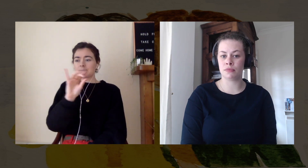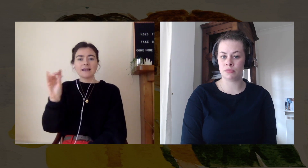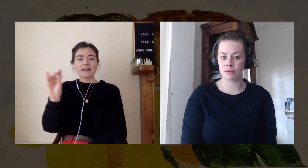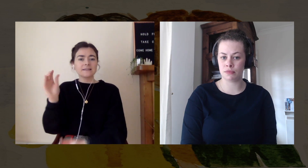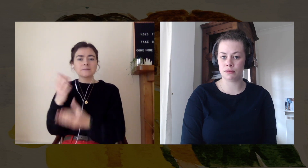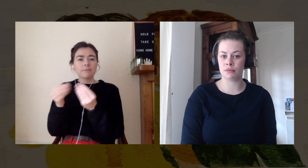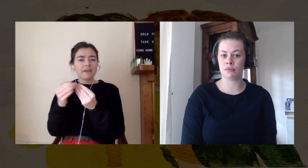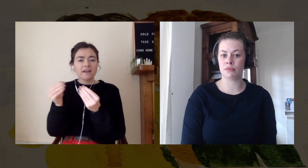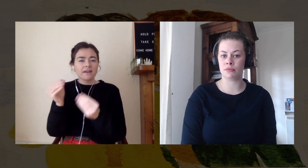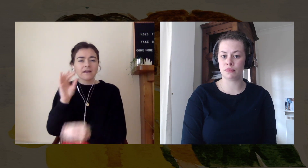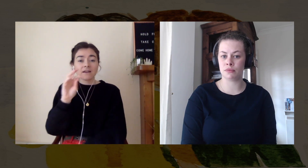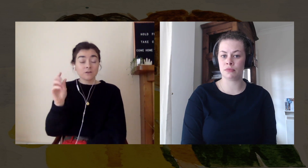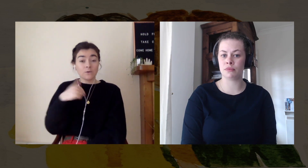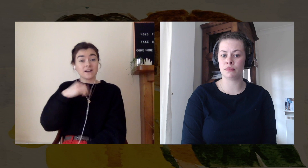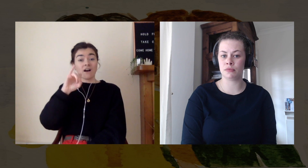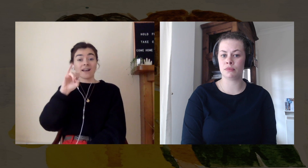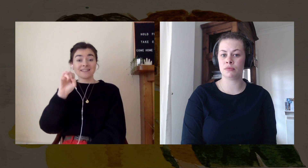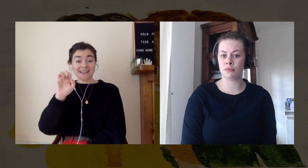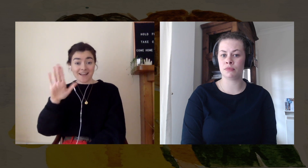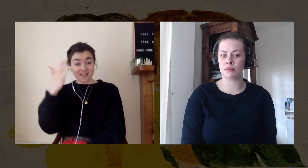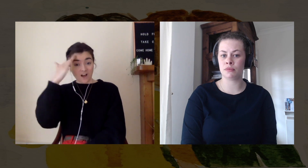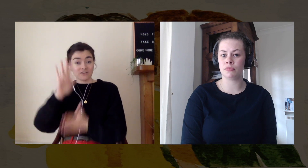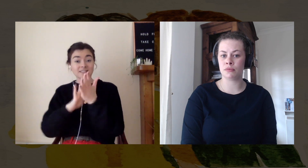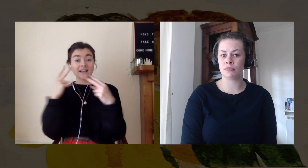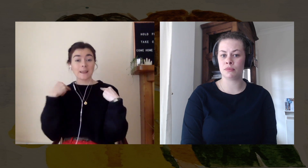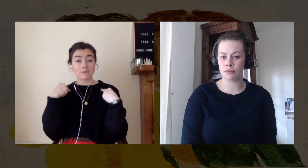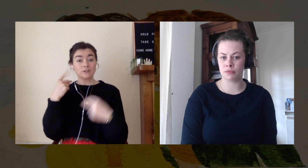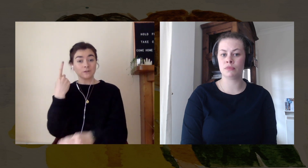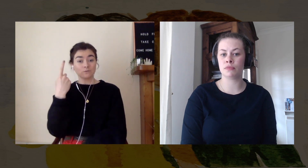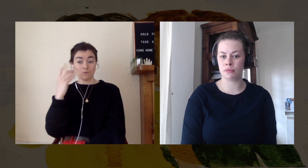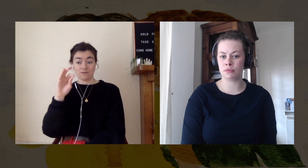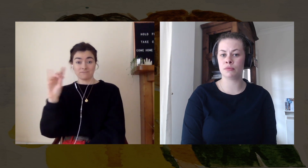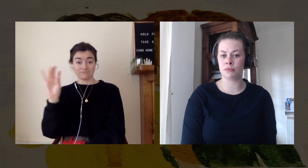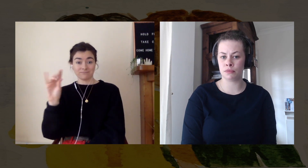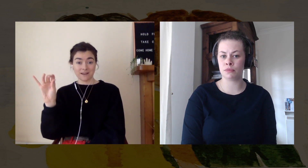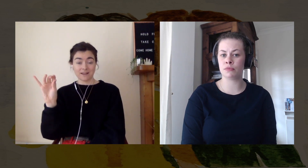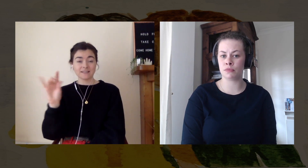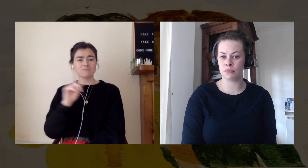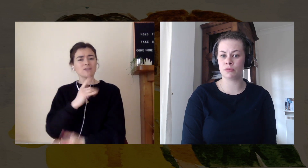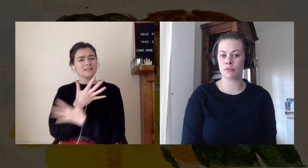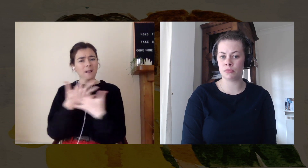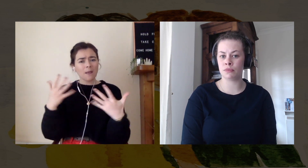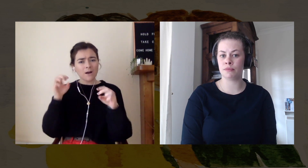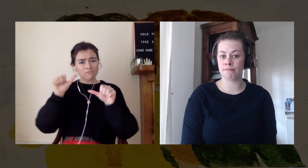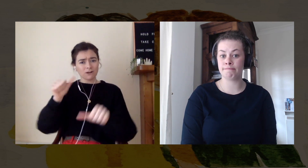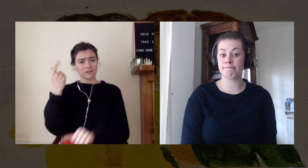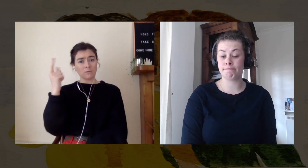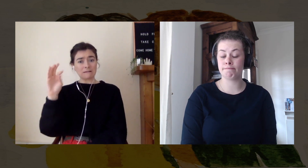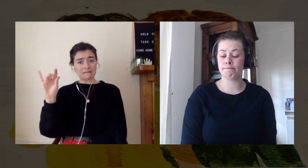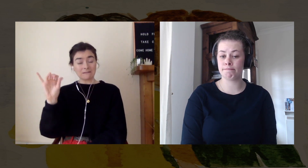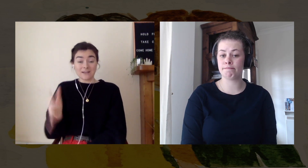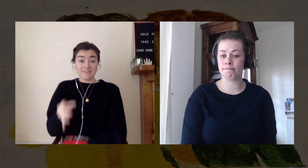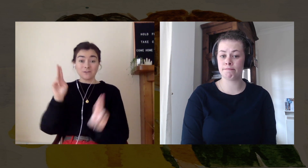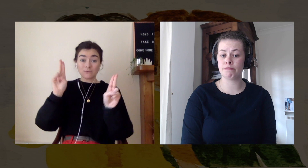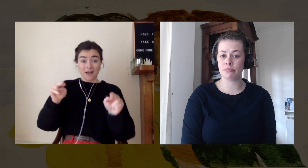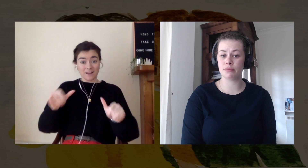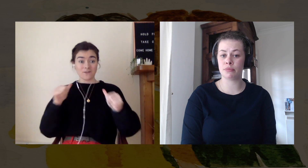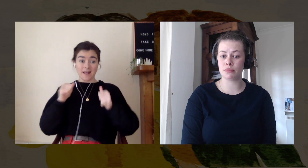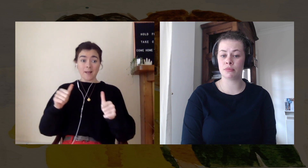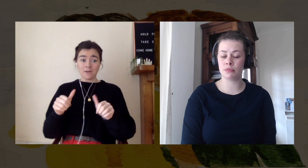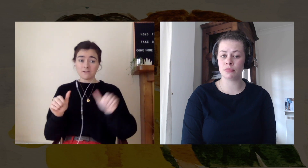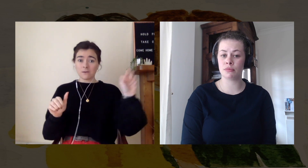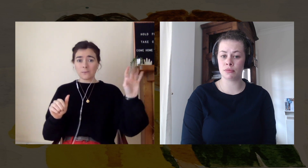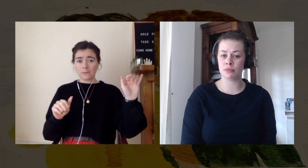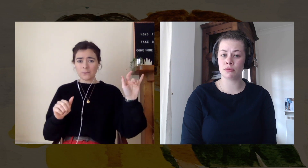Sign Language, that's on one hand. So that's a lot of pressure. Unless you can swap between 2 hands, that's a lot of pressure on one specific dominant hand. No, it